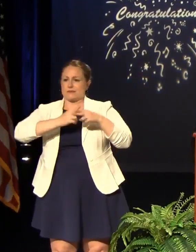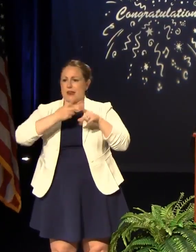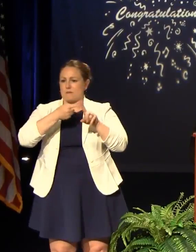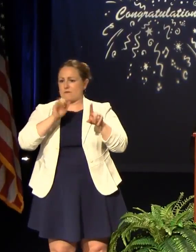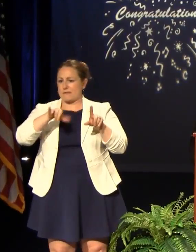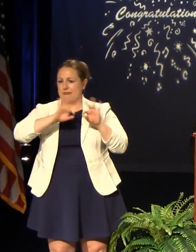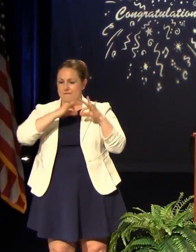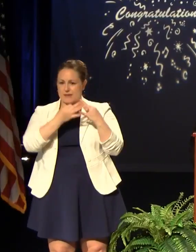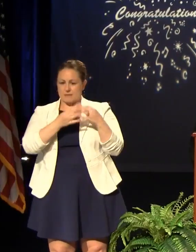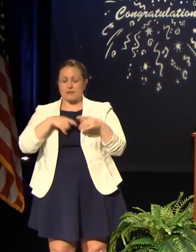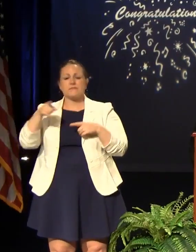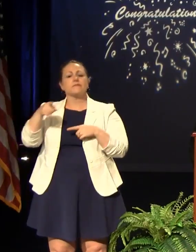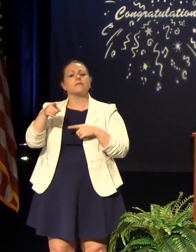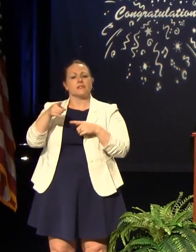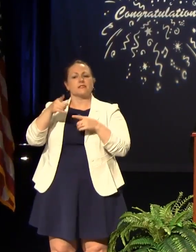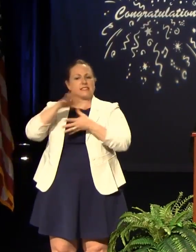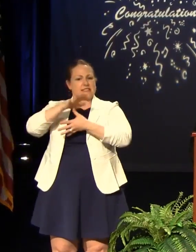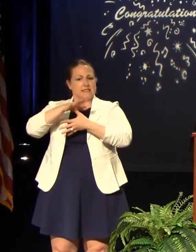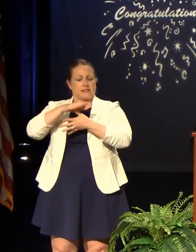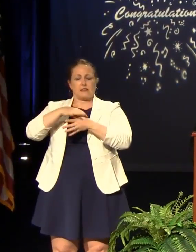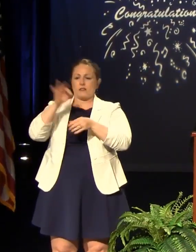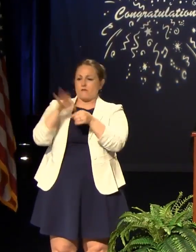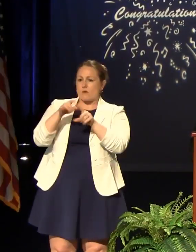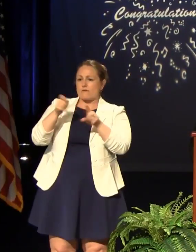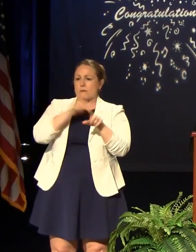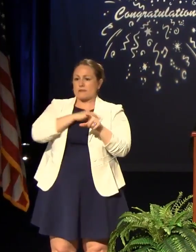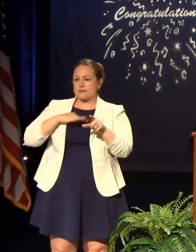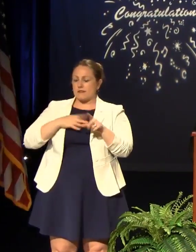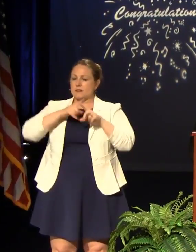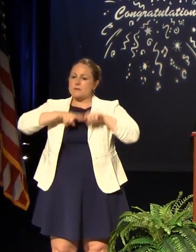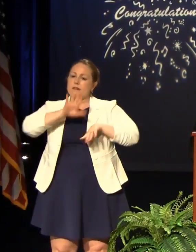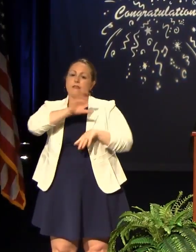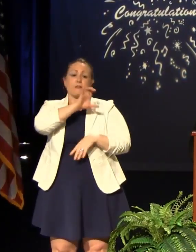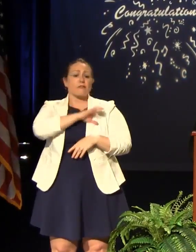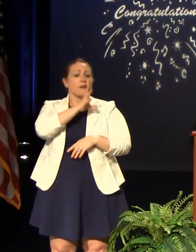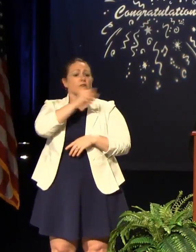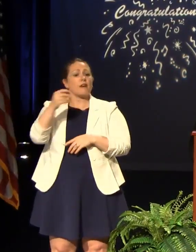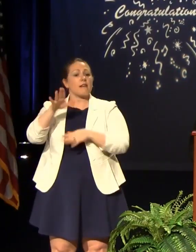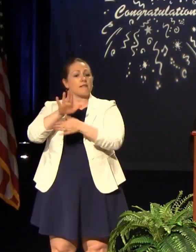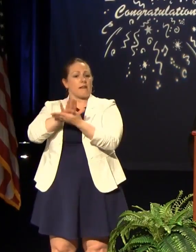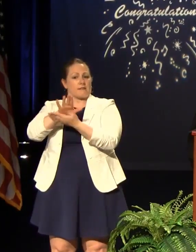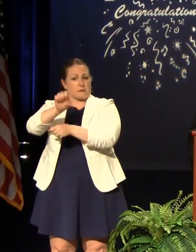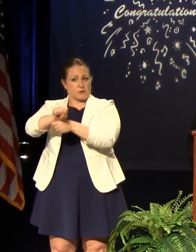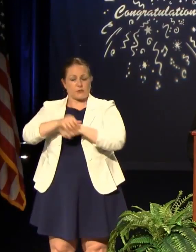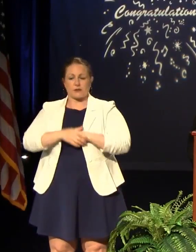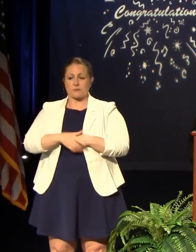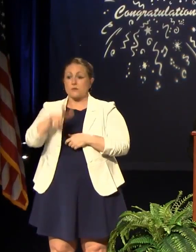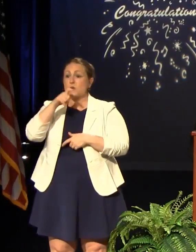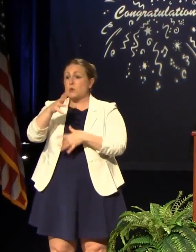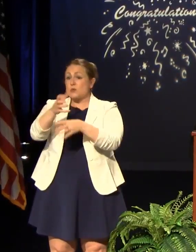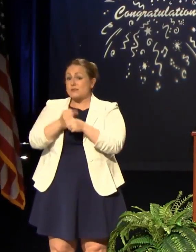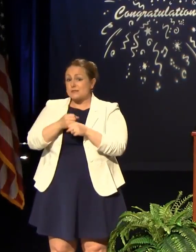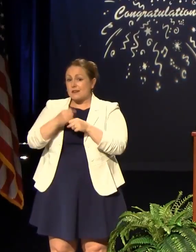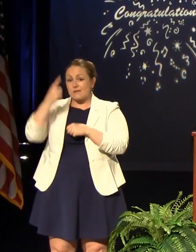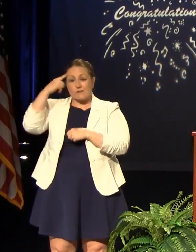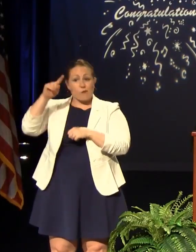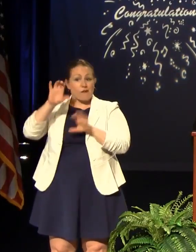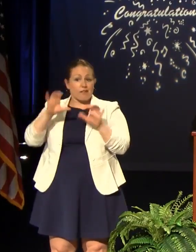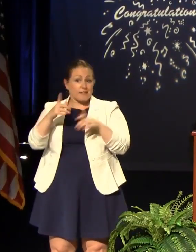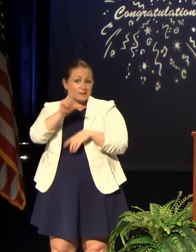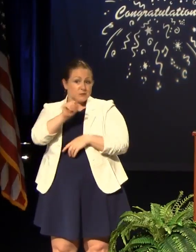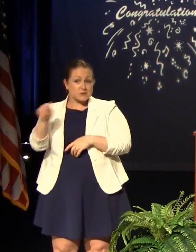senior that was voted on by the faculty based upon character and scholarship. The 2020 recipient of the Christine Neiman Award